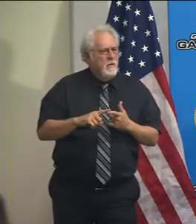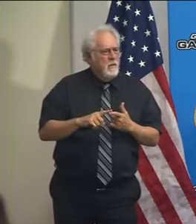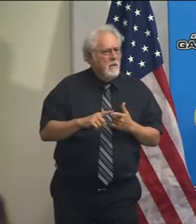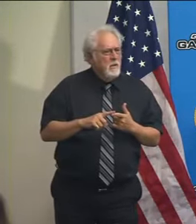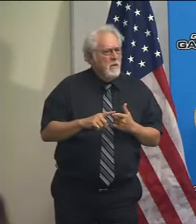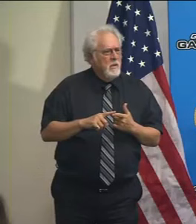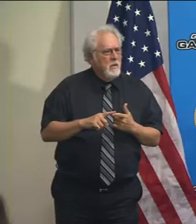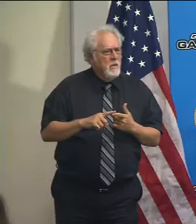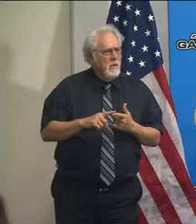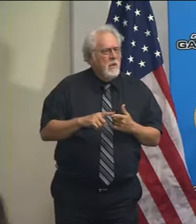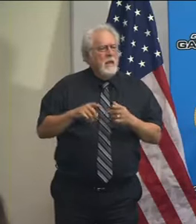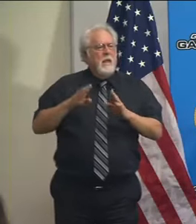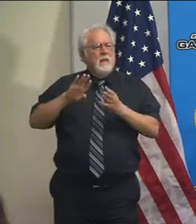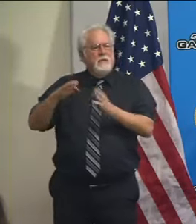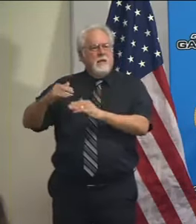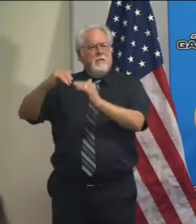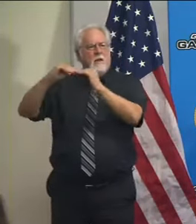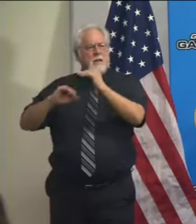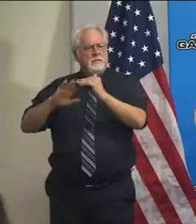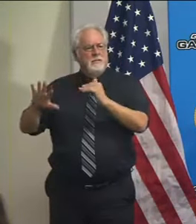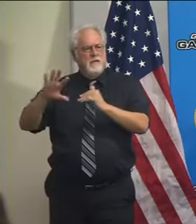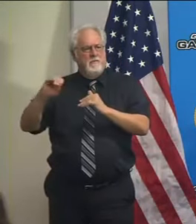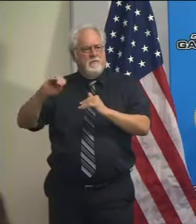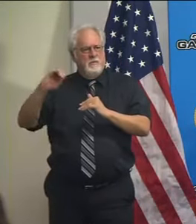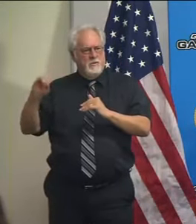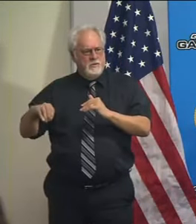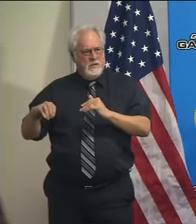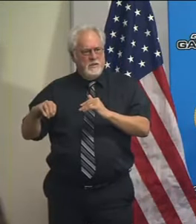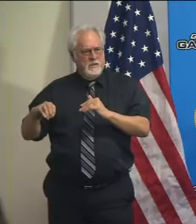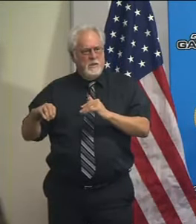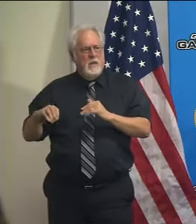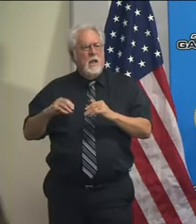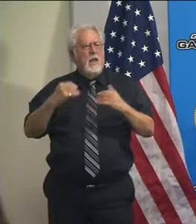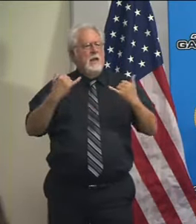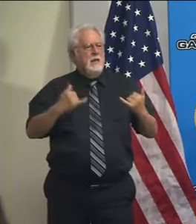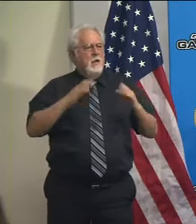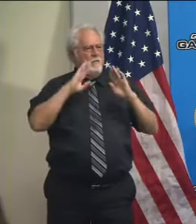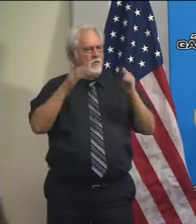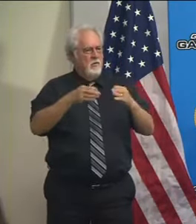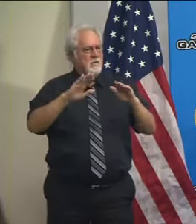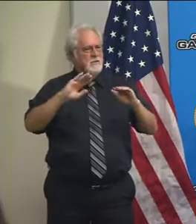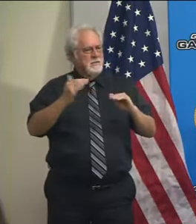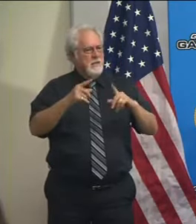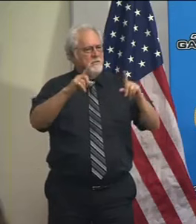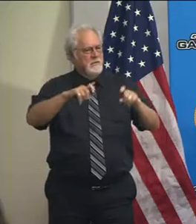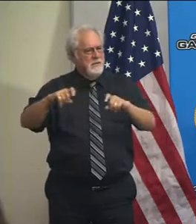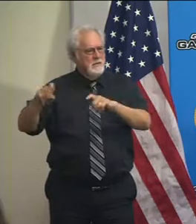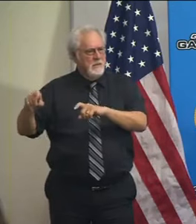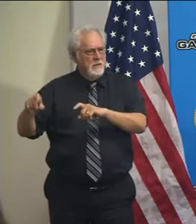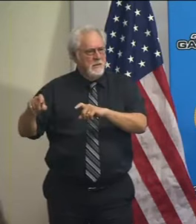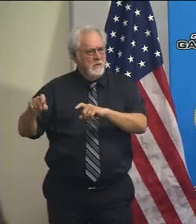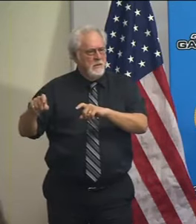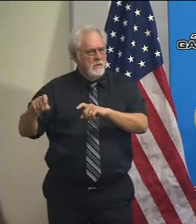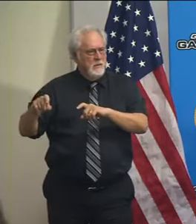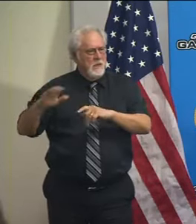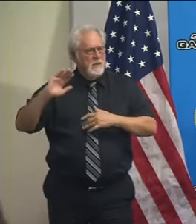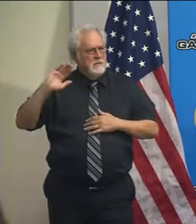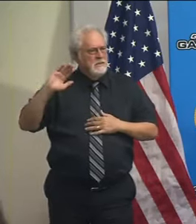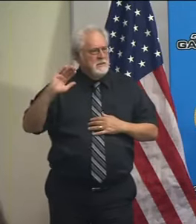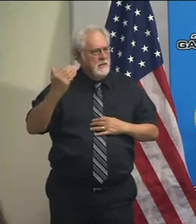have remained less than 50% of the peak of this thing. And now the focus seems to just be on testing. This seems to